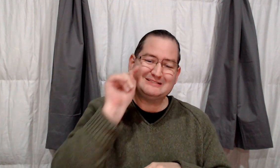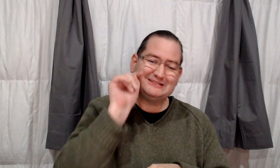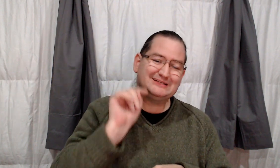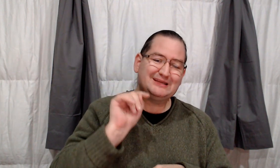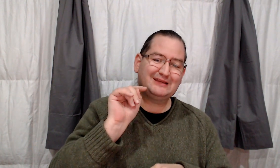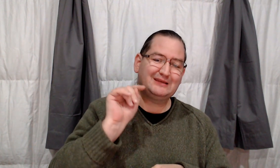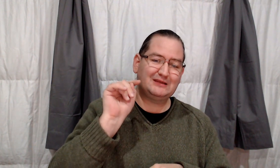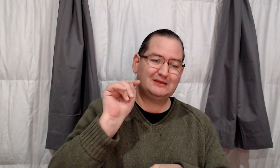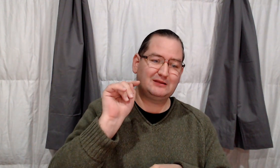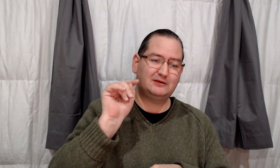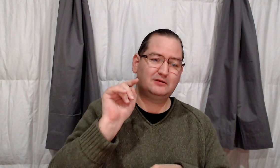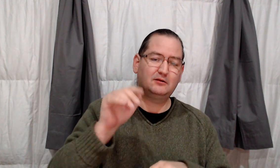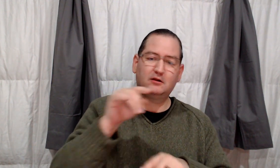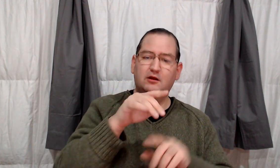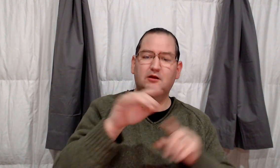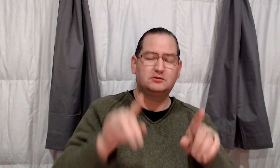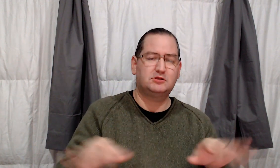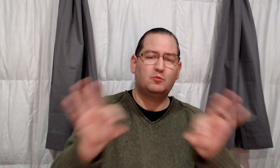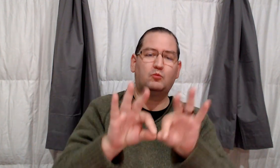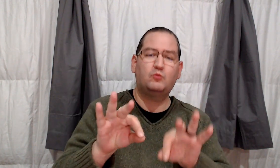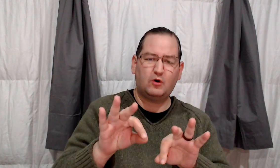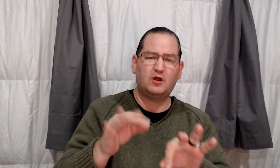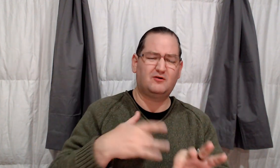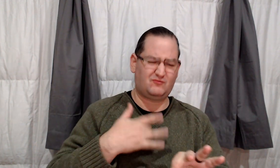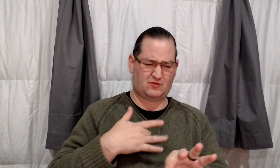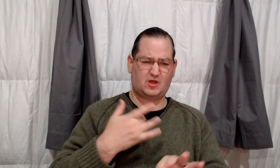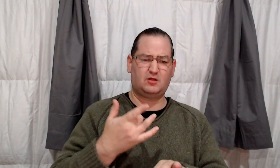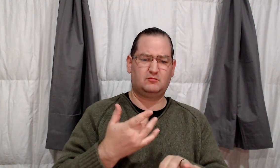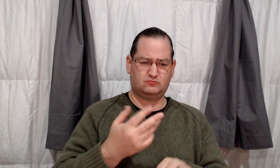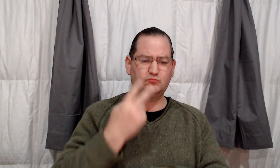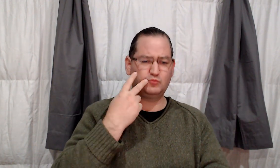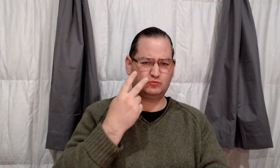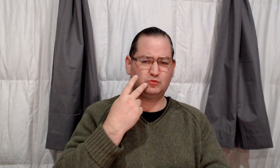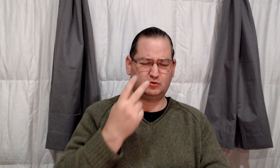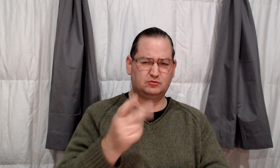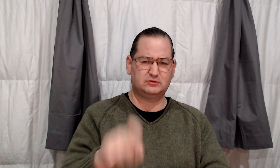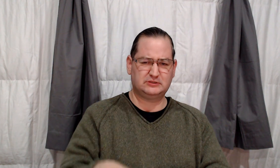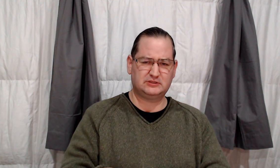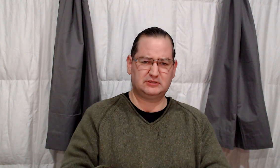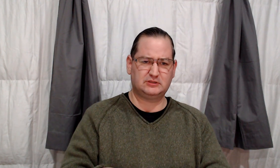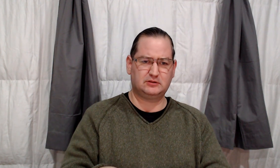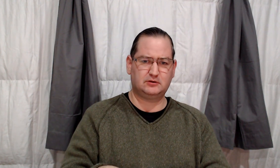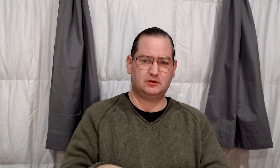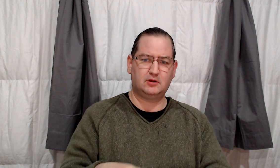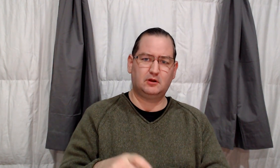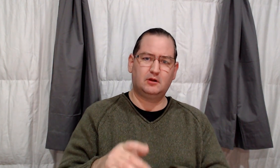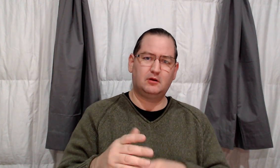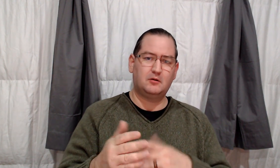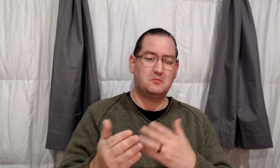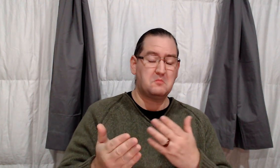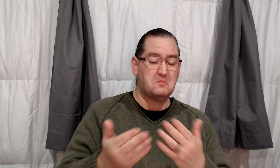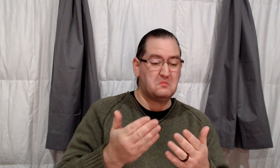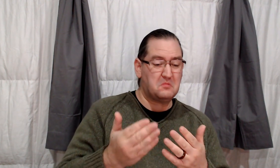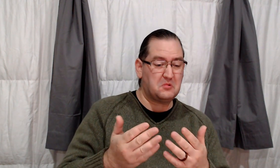smoked. And at some point, you may not have done this consciously, you'd have said, remind